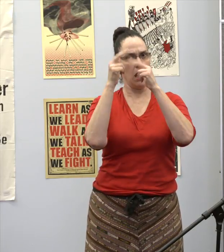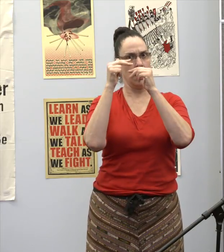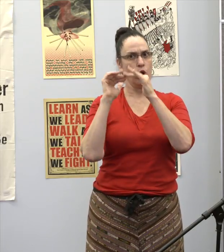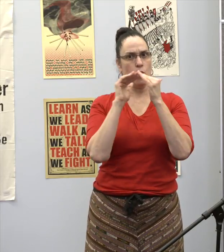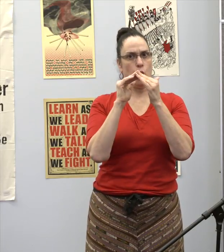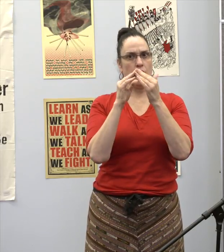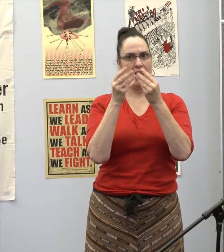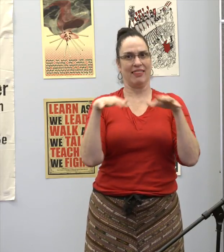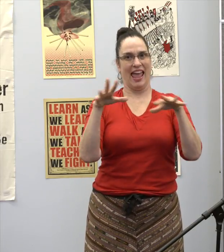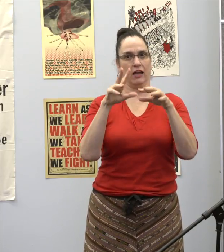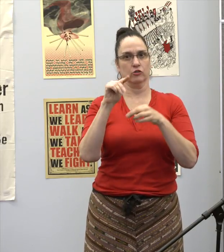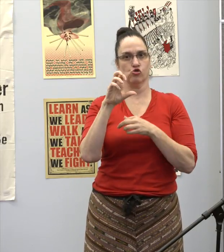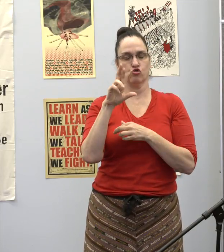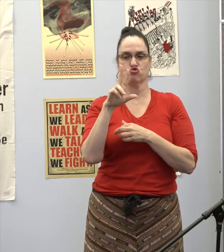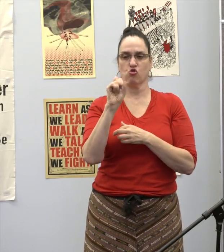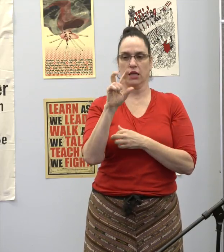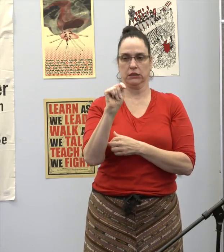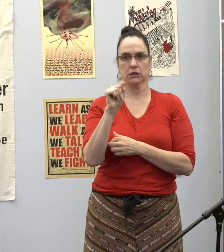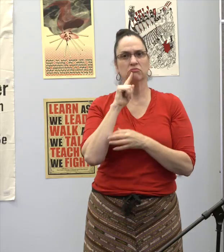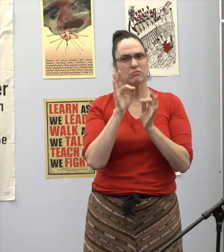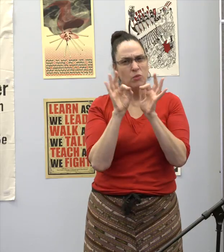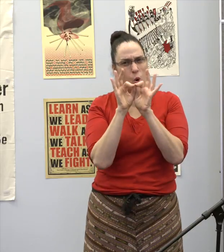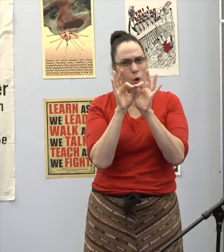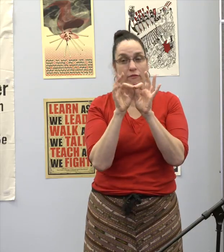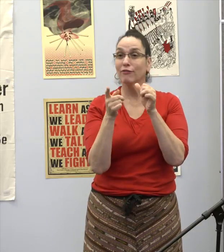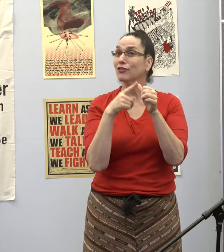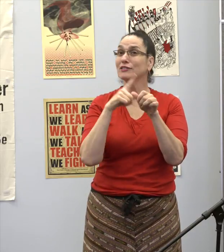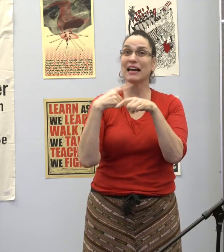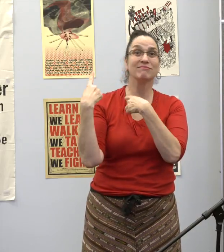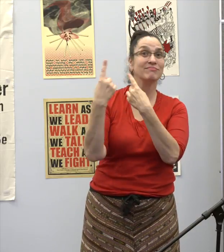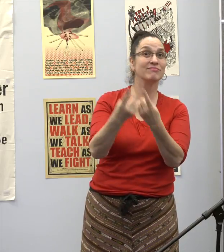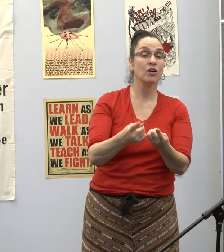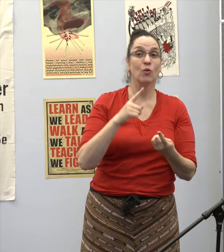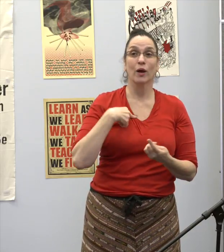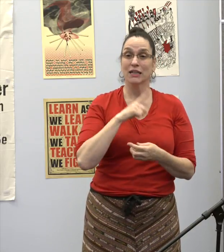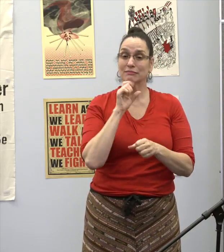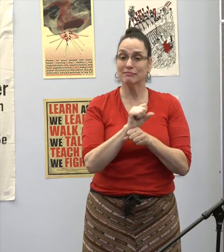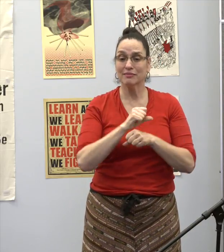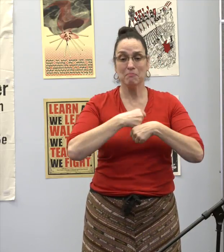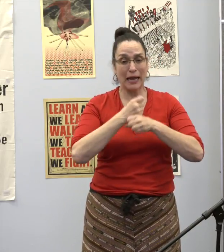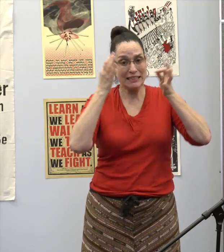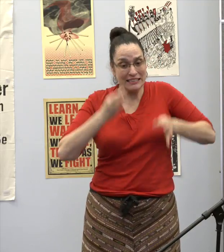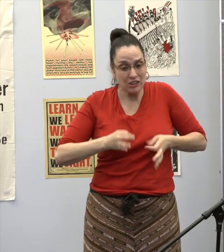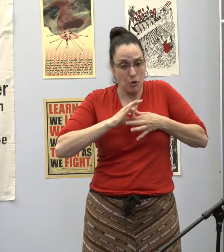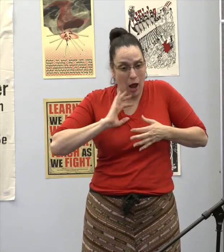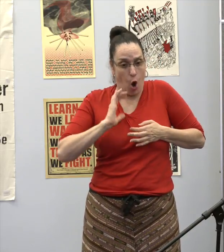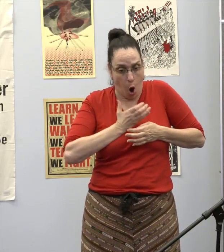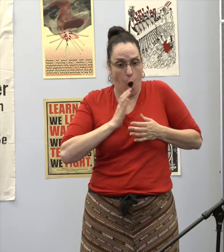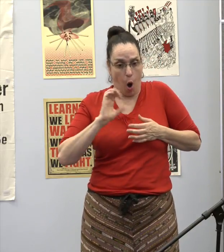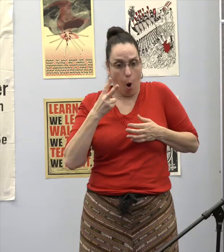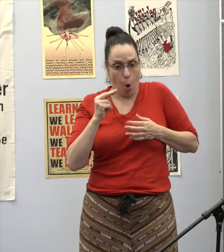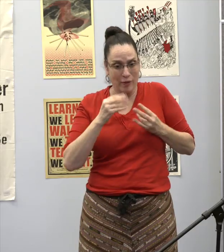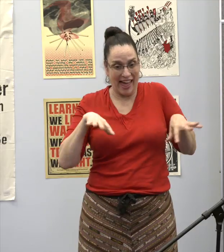really significant because for the first time in forever, we're actually making decisions about land in our neighborhood. And